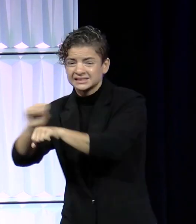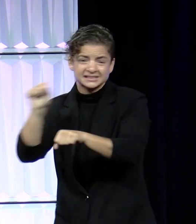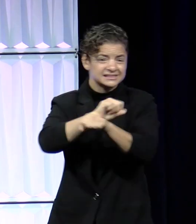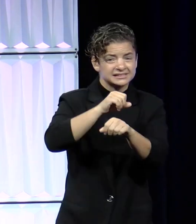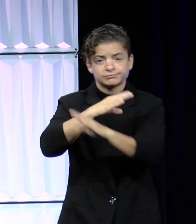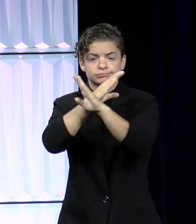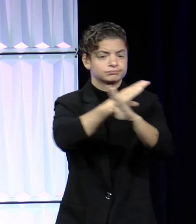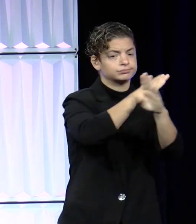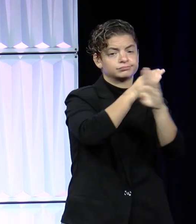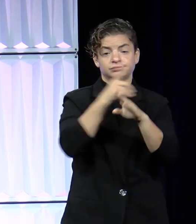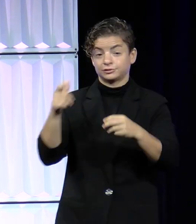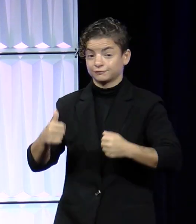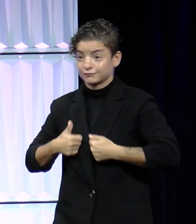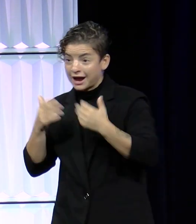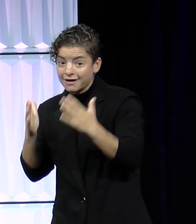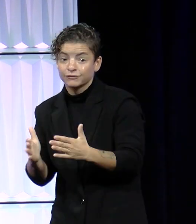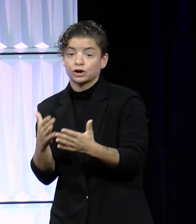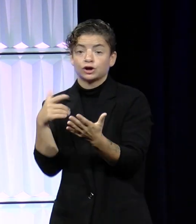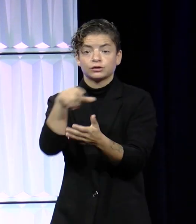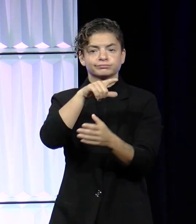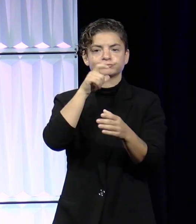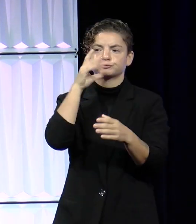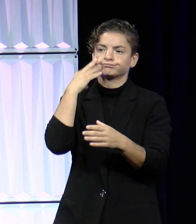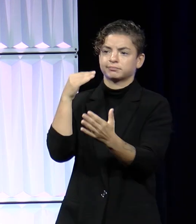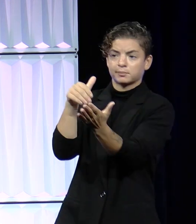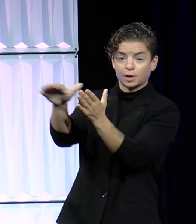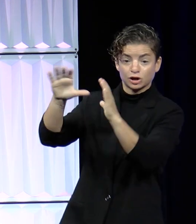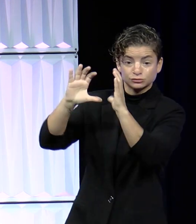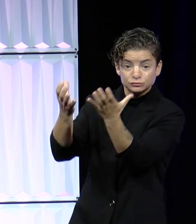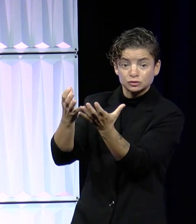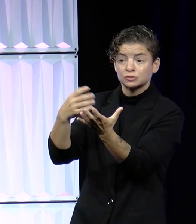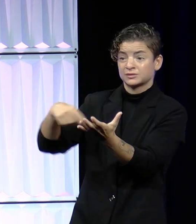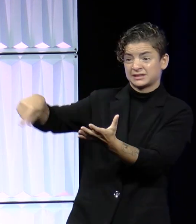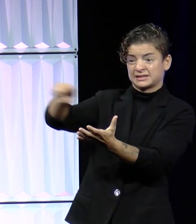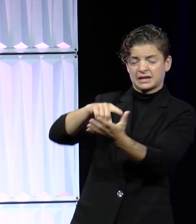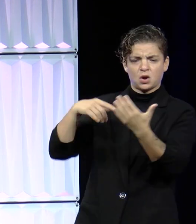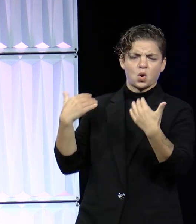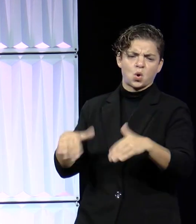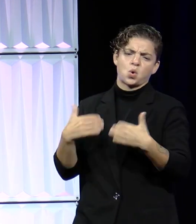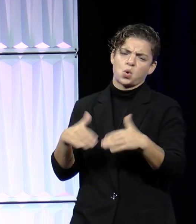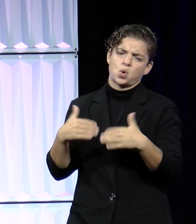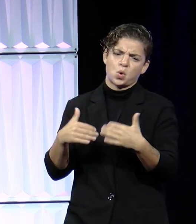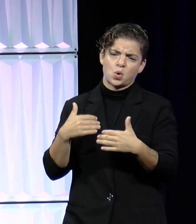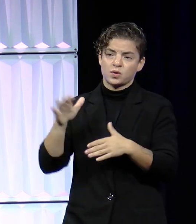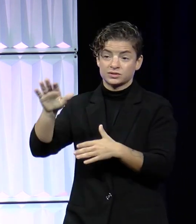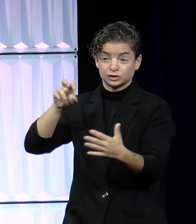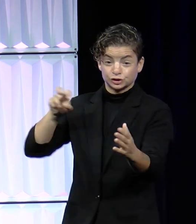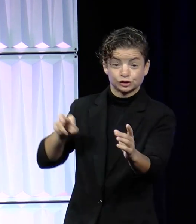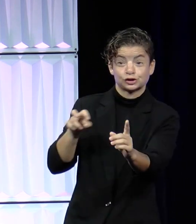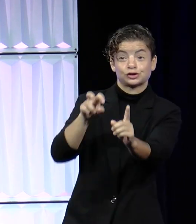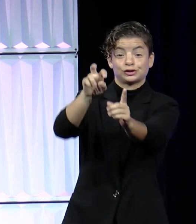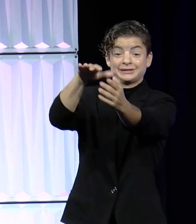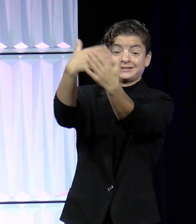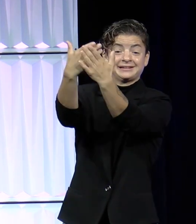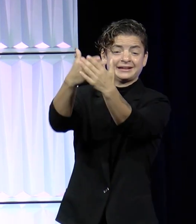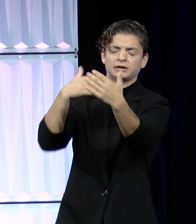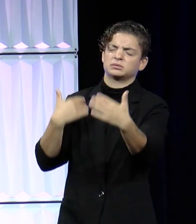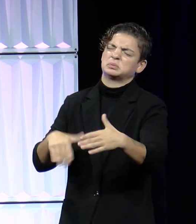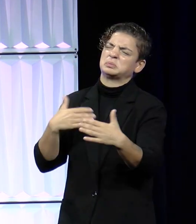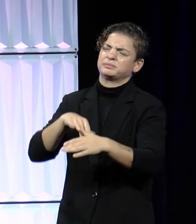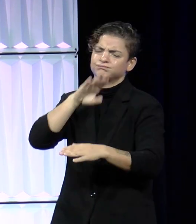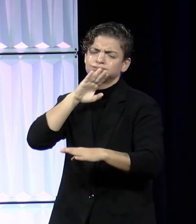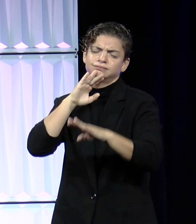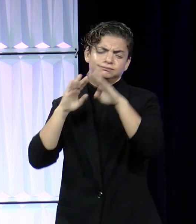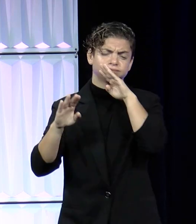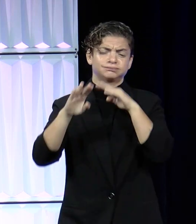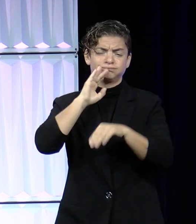historically marginalized communities, for those folks, the journey can be challenging, it can be dangerous. So to make equity